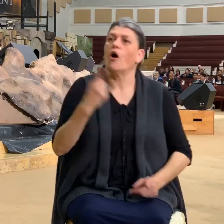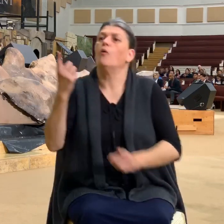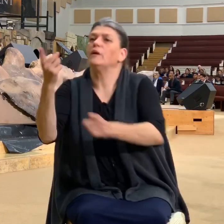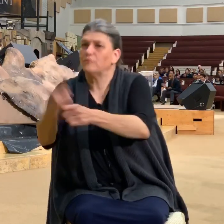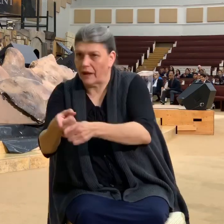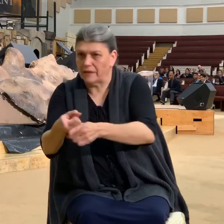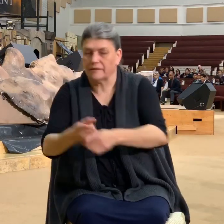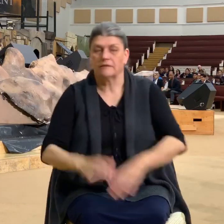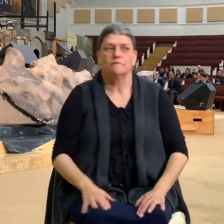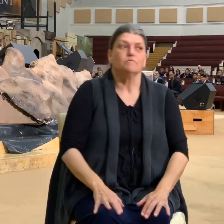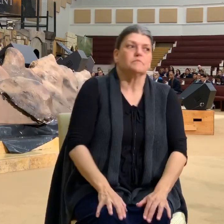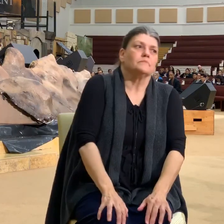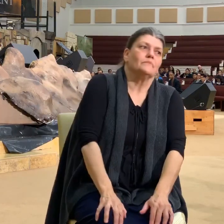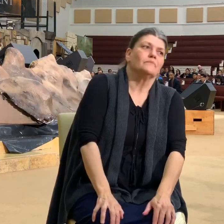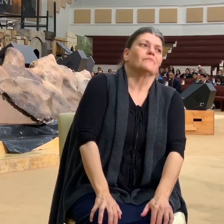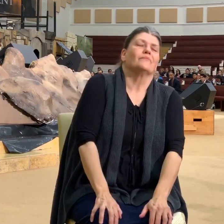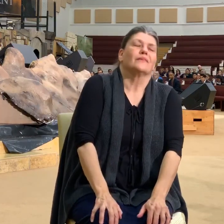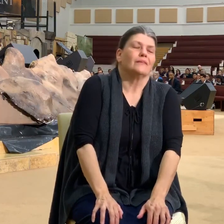And